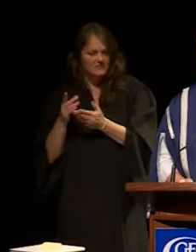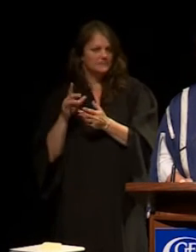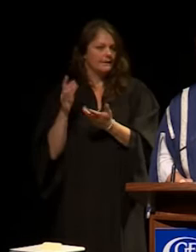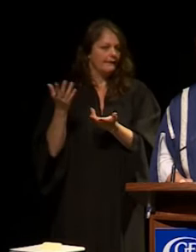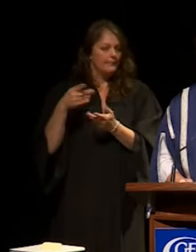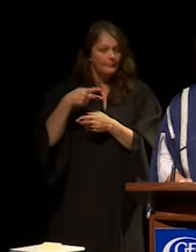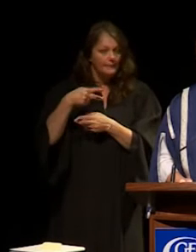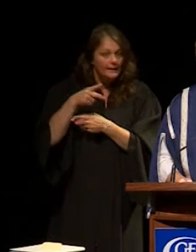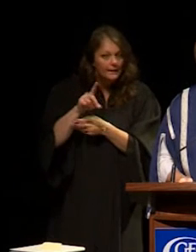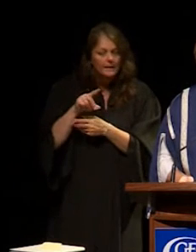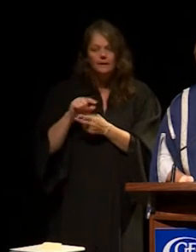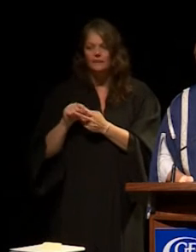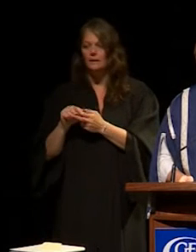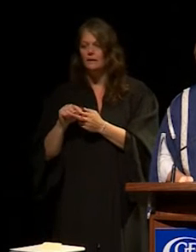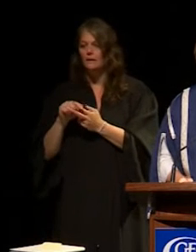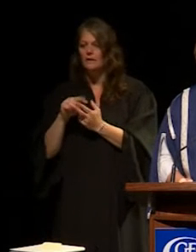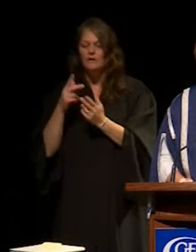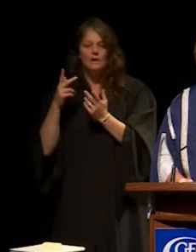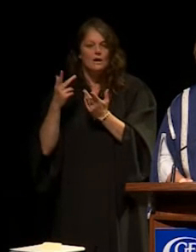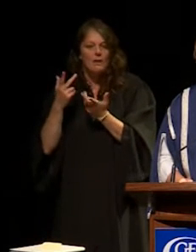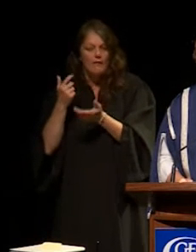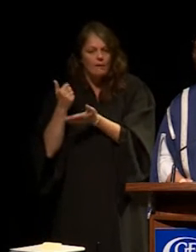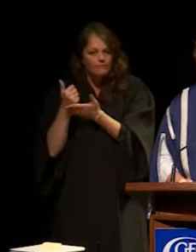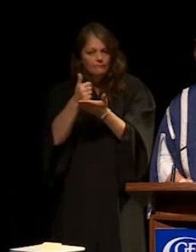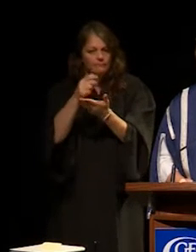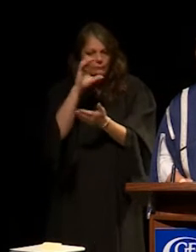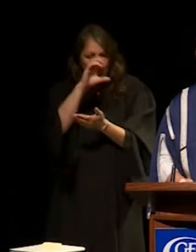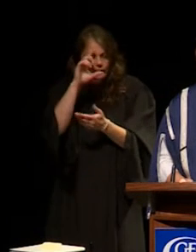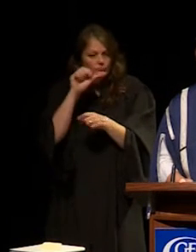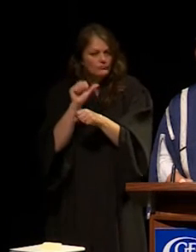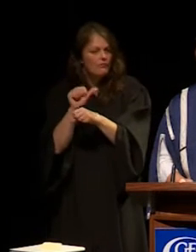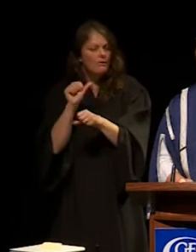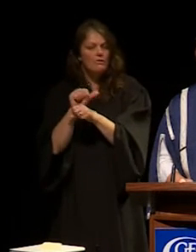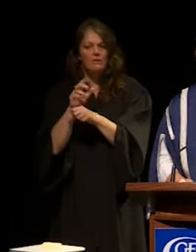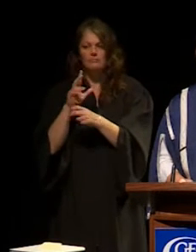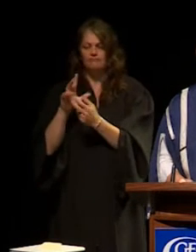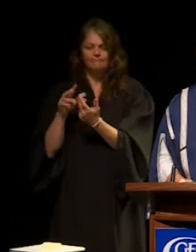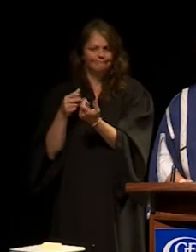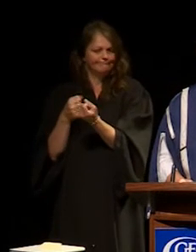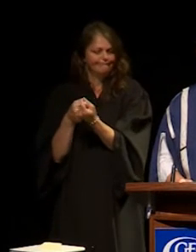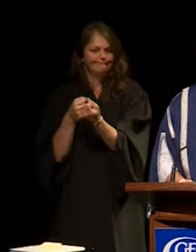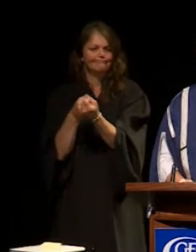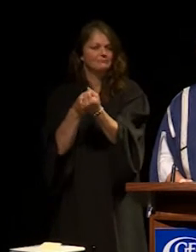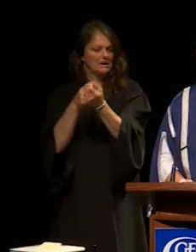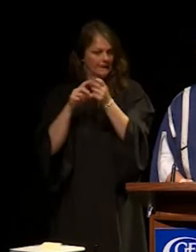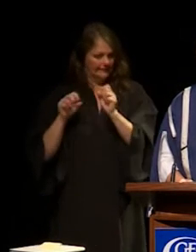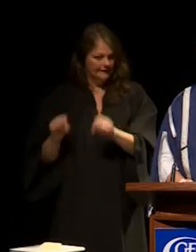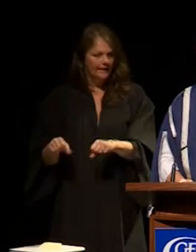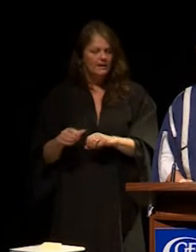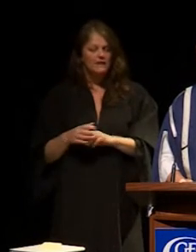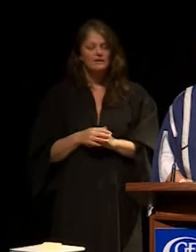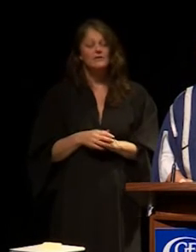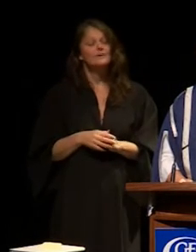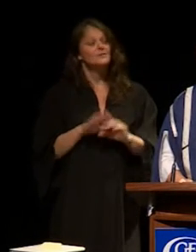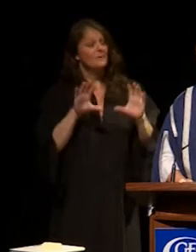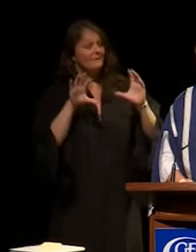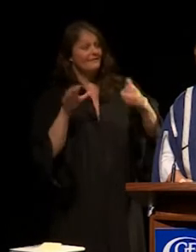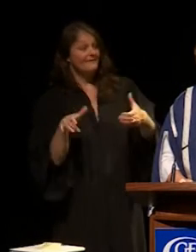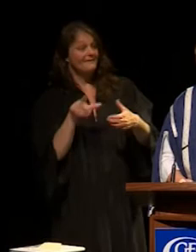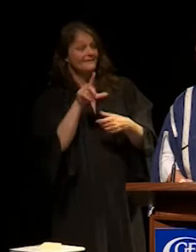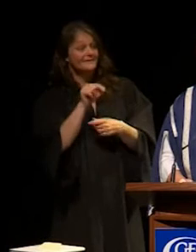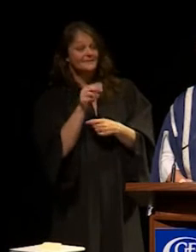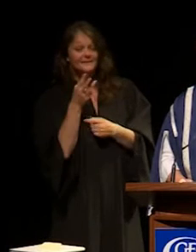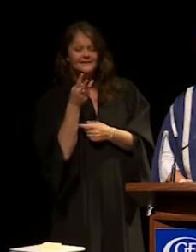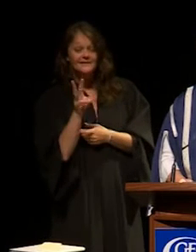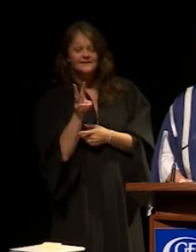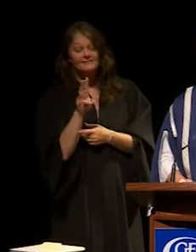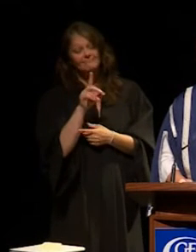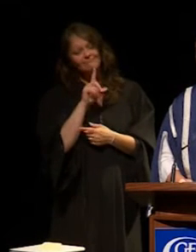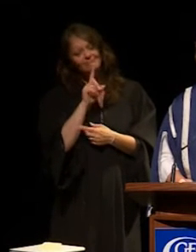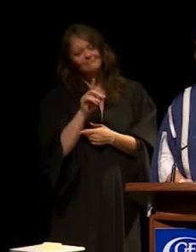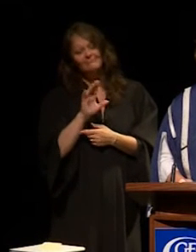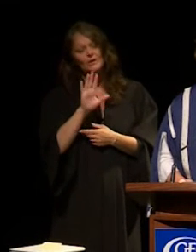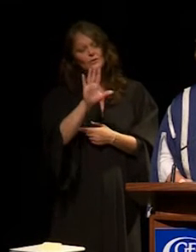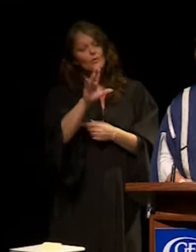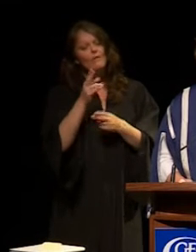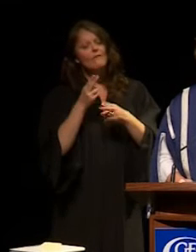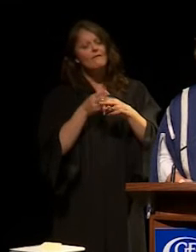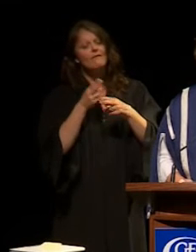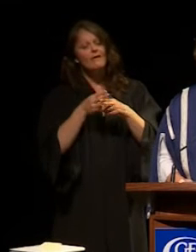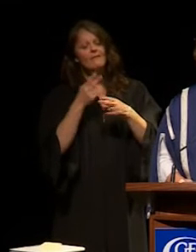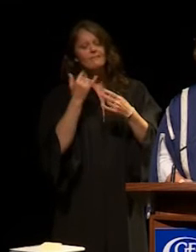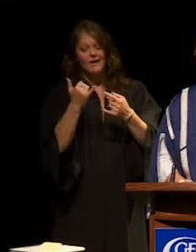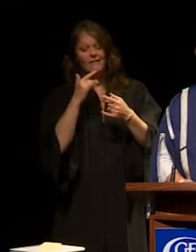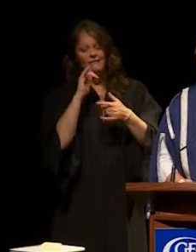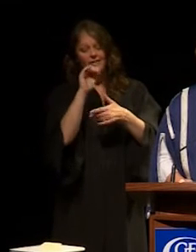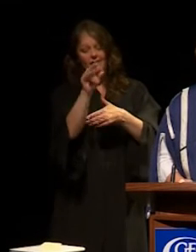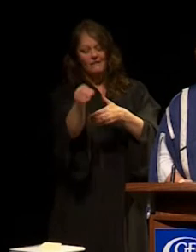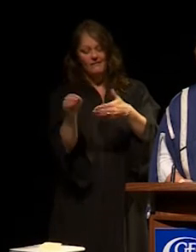and job search assistance. Class of 2016, today you join a long legacy of distinguished